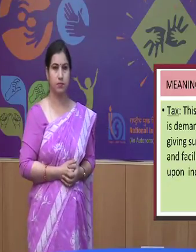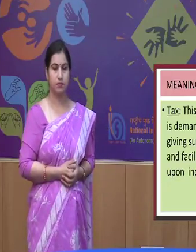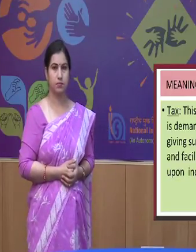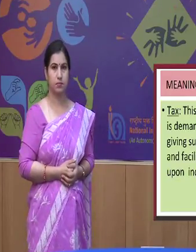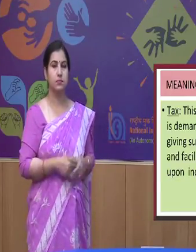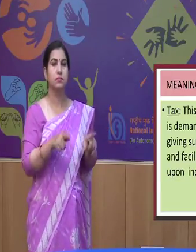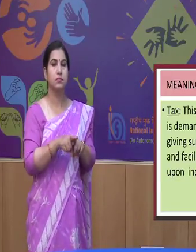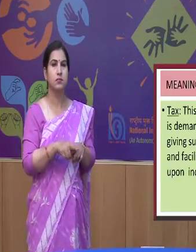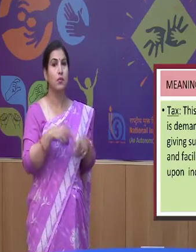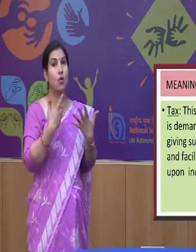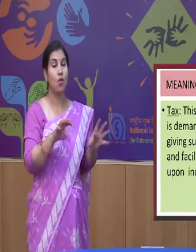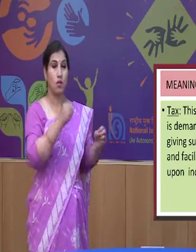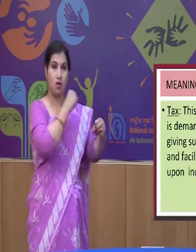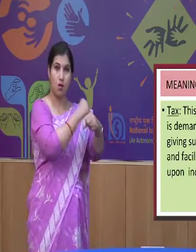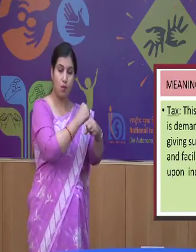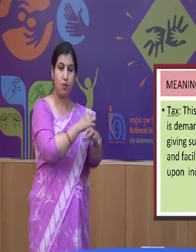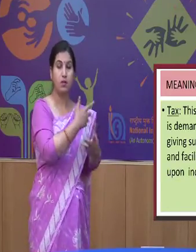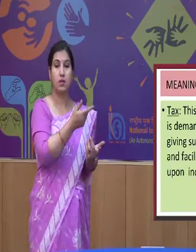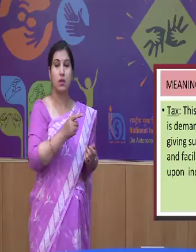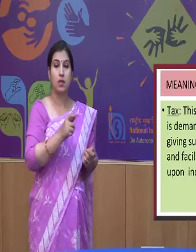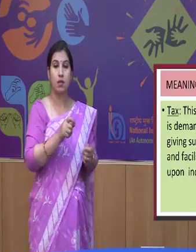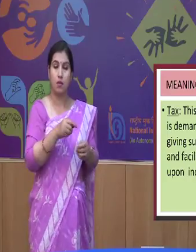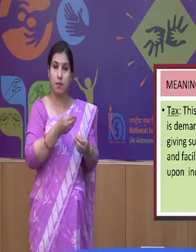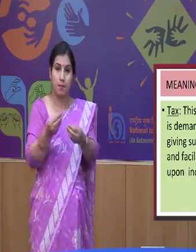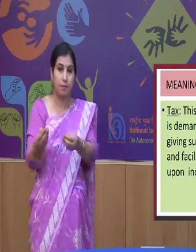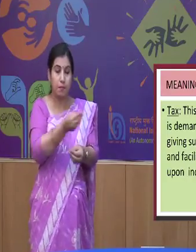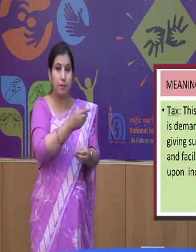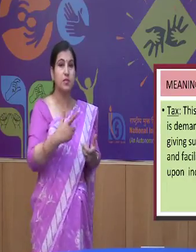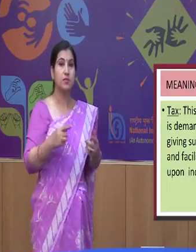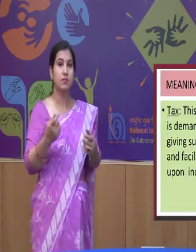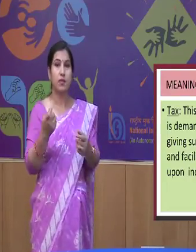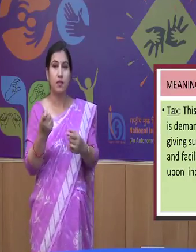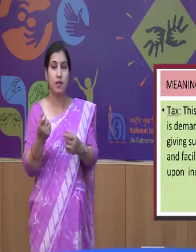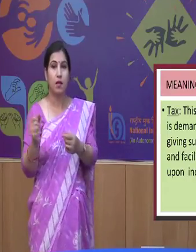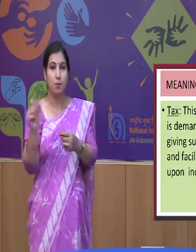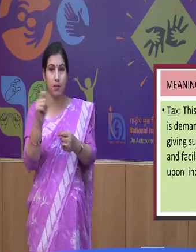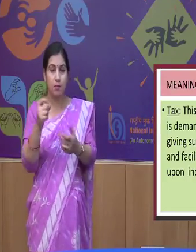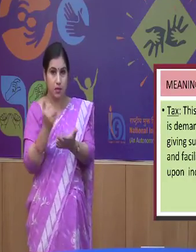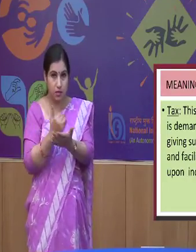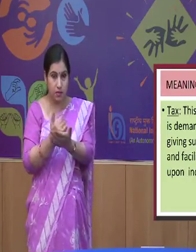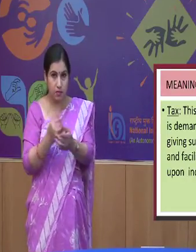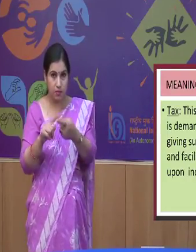Taxes are imposed upon income, property, sale,